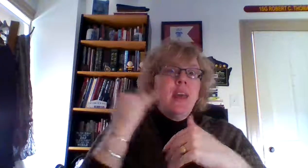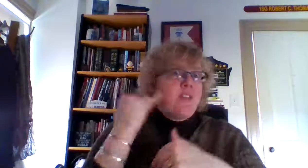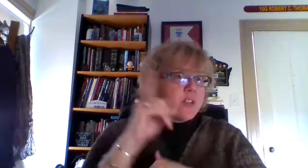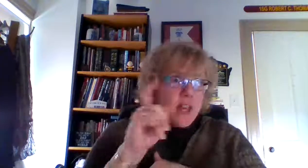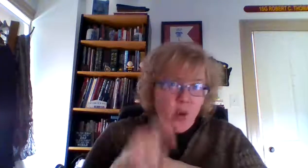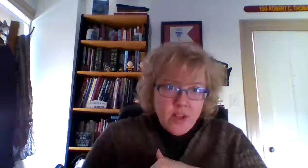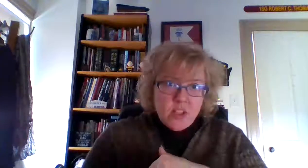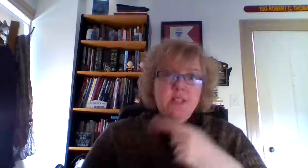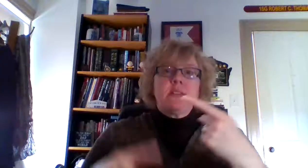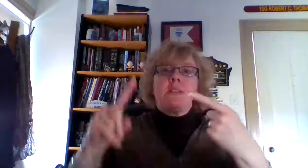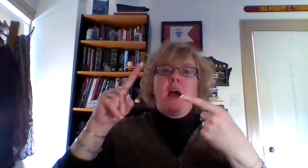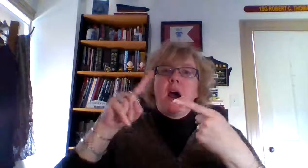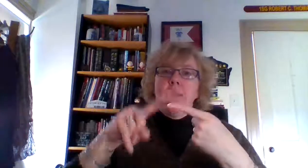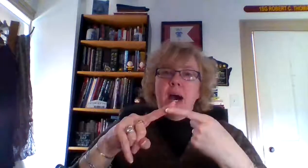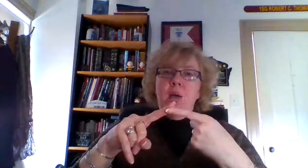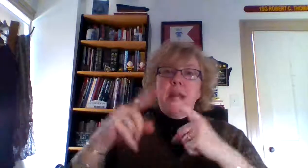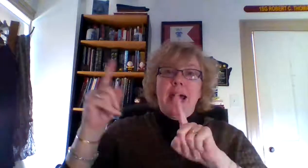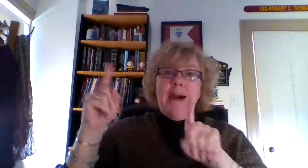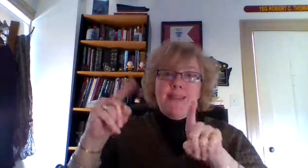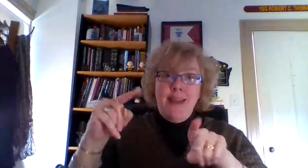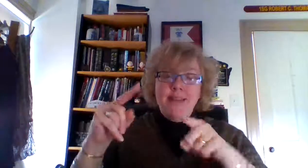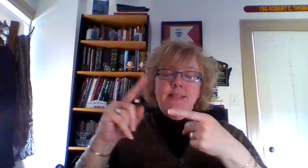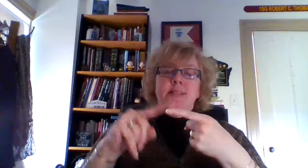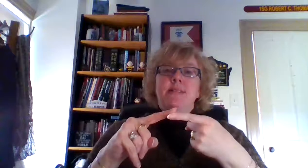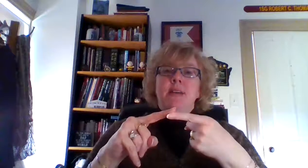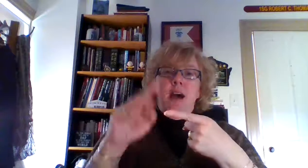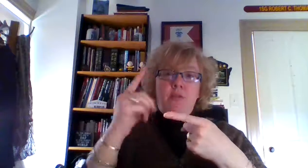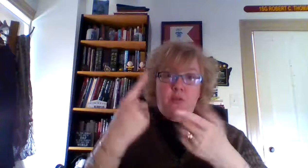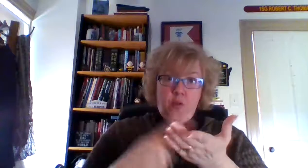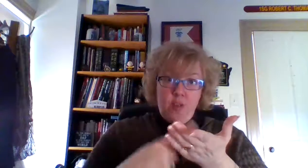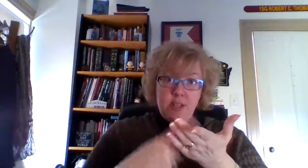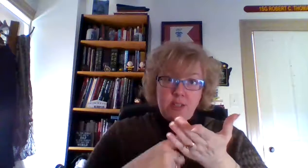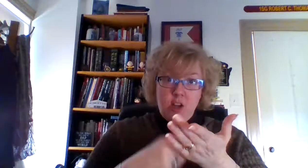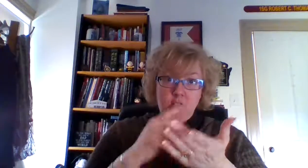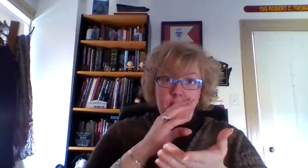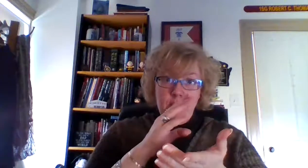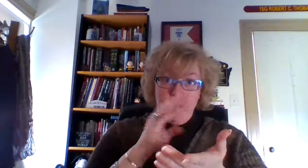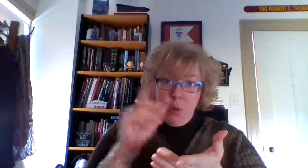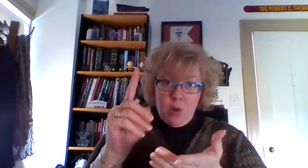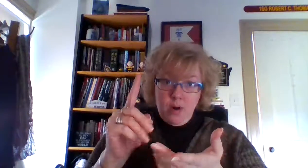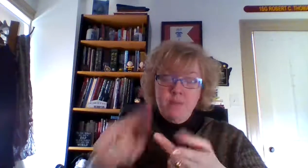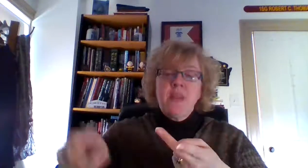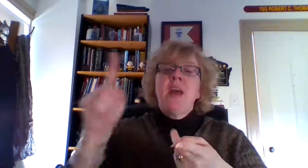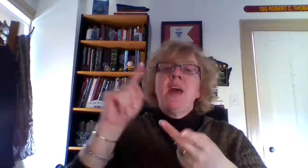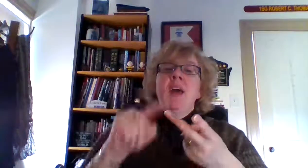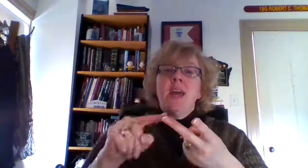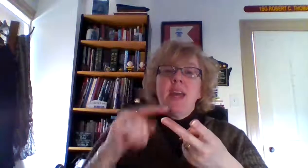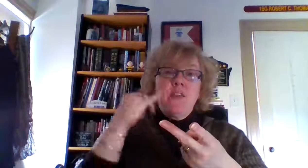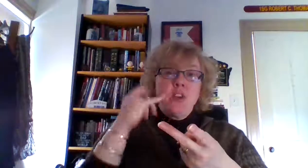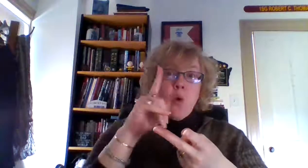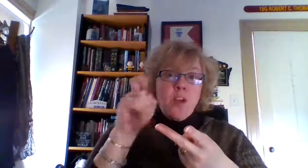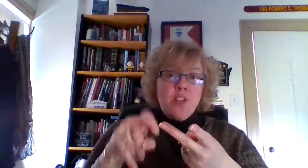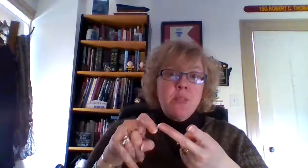there's any questions about attendance for the discussion board, if there's questions